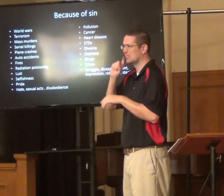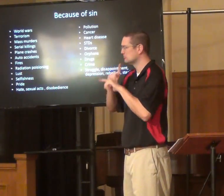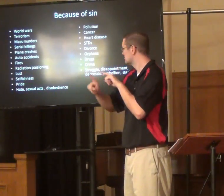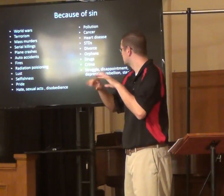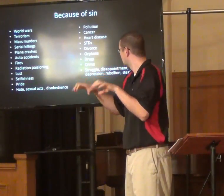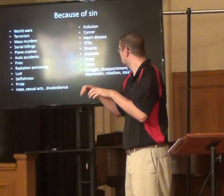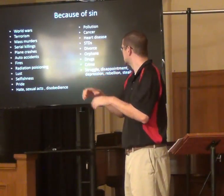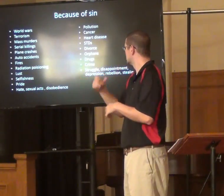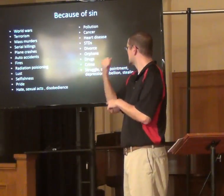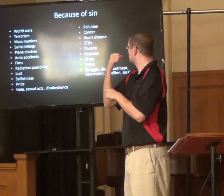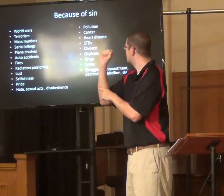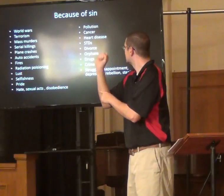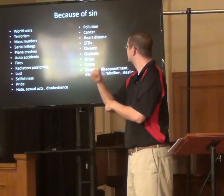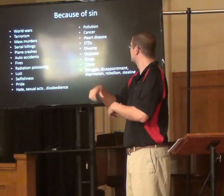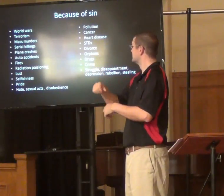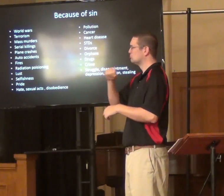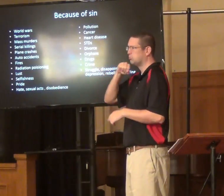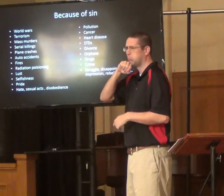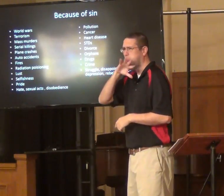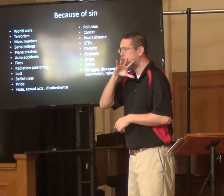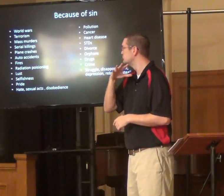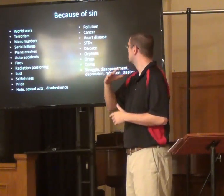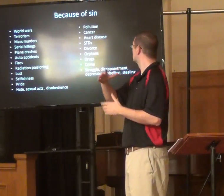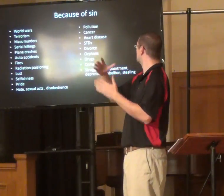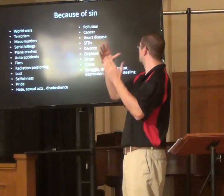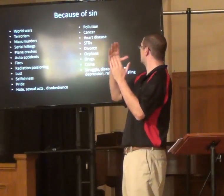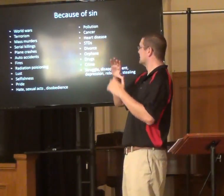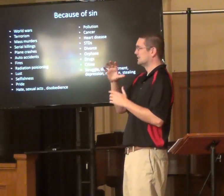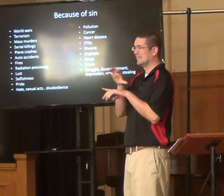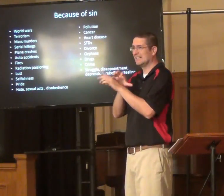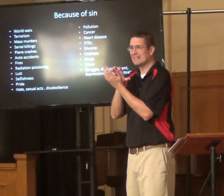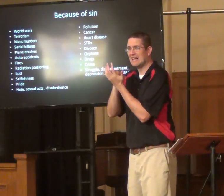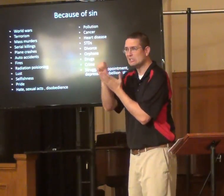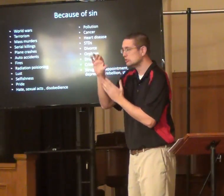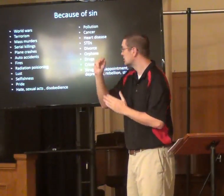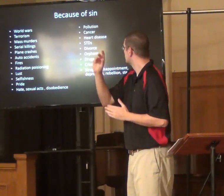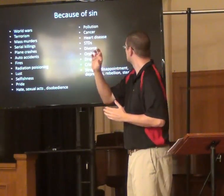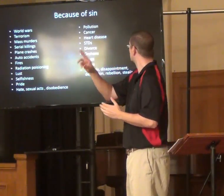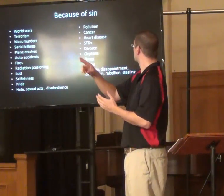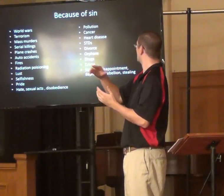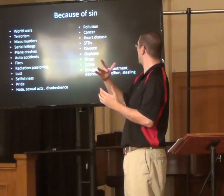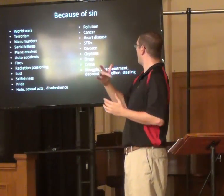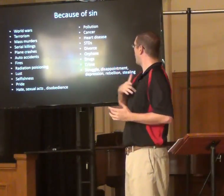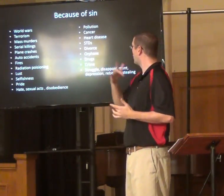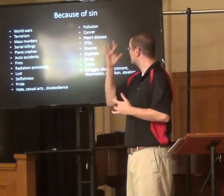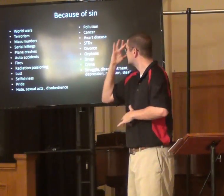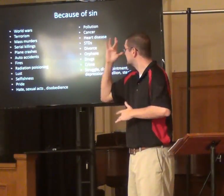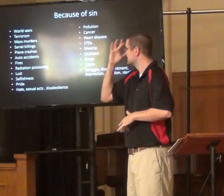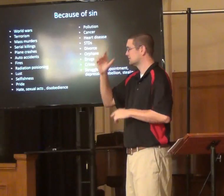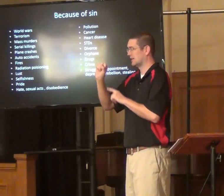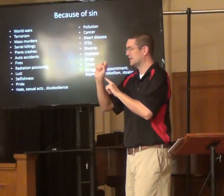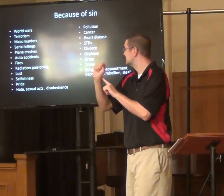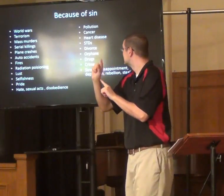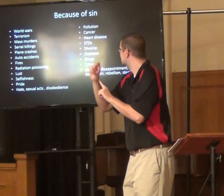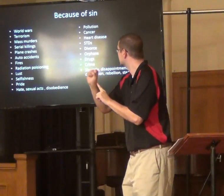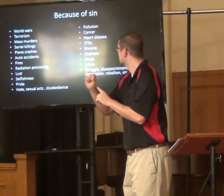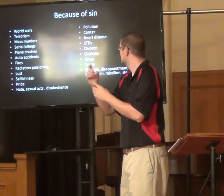sin. Selfishness. Pride. Disobedience, hate, pollution, cancer, heart disease,